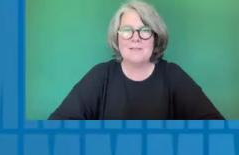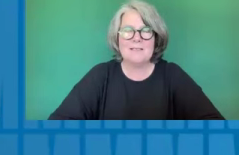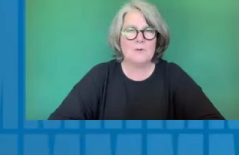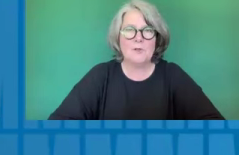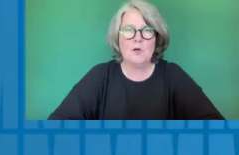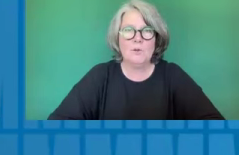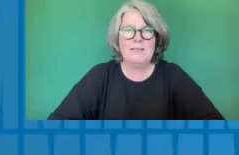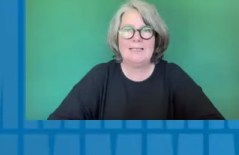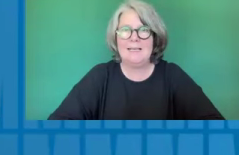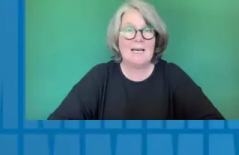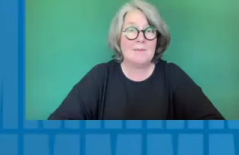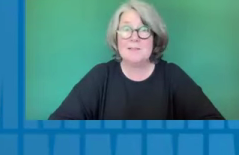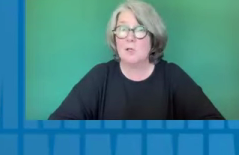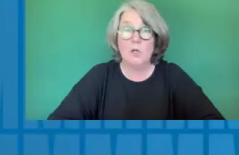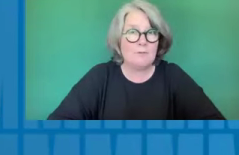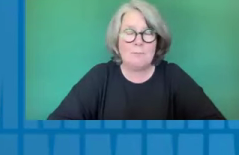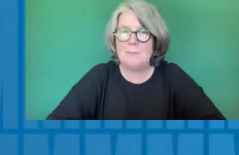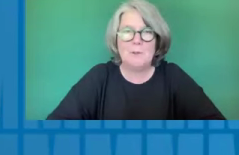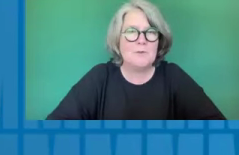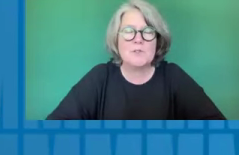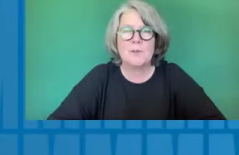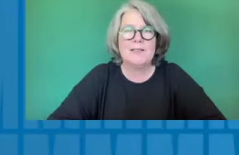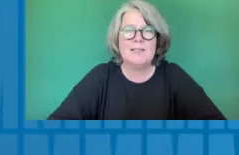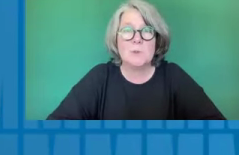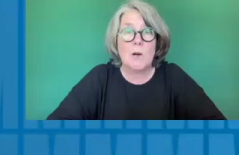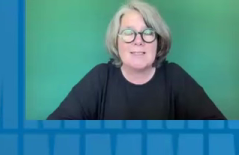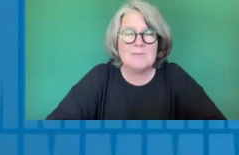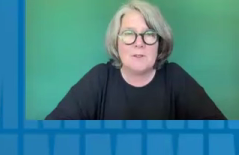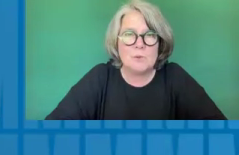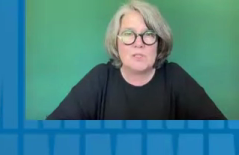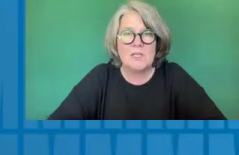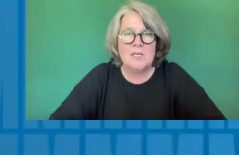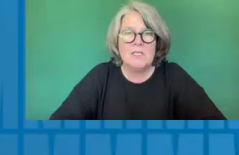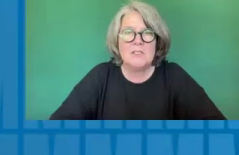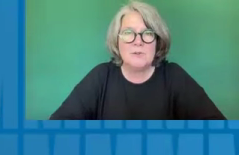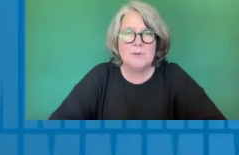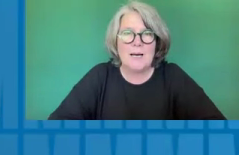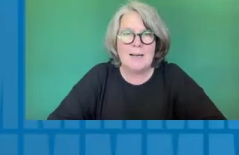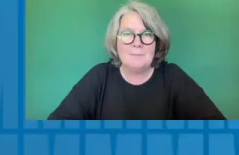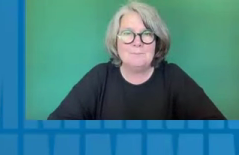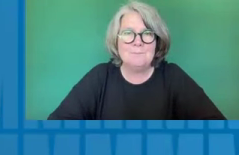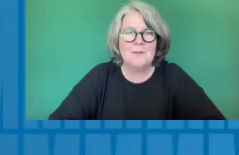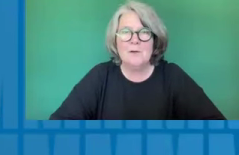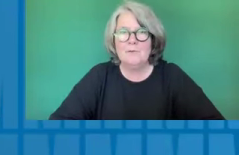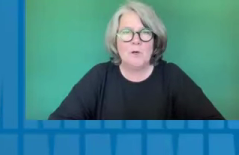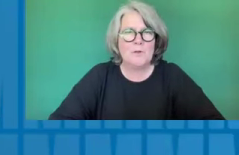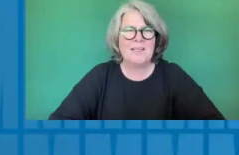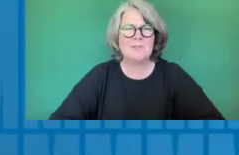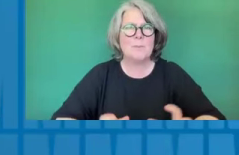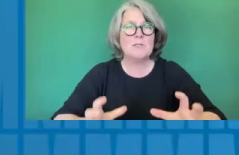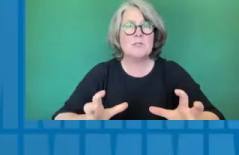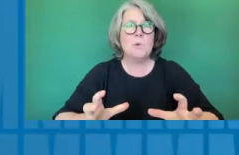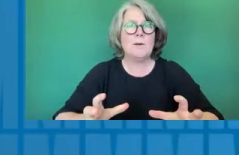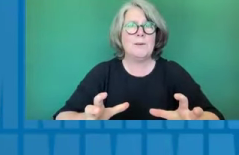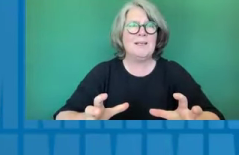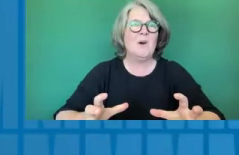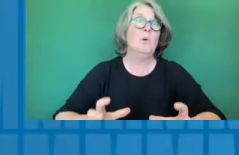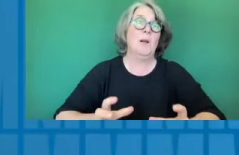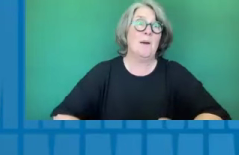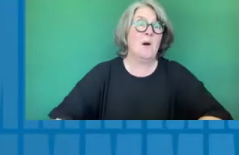few activities on the go here, and there's a lot of people on the screen. It's quite difficult to follow things. So I'm